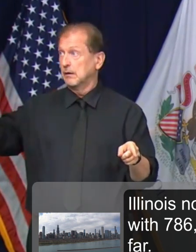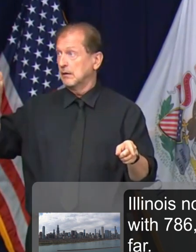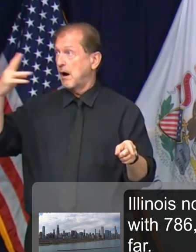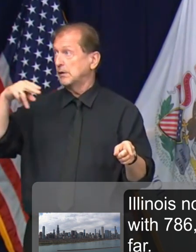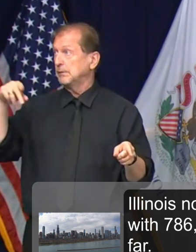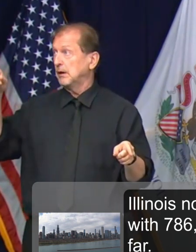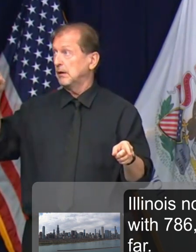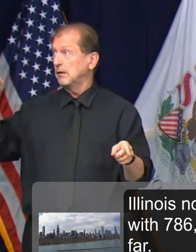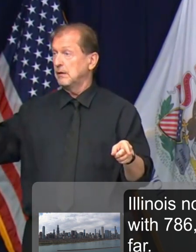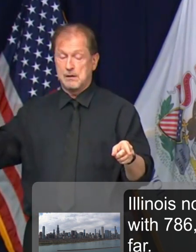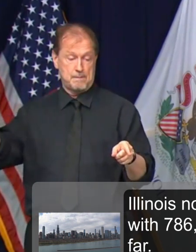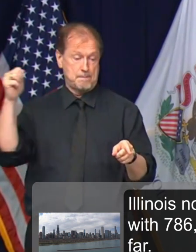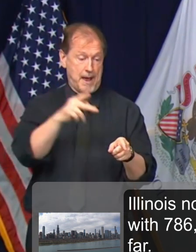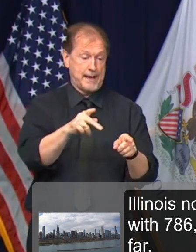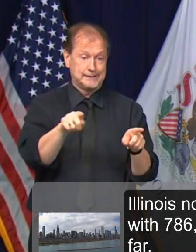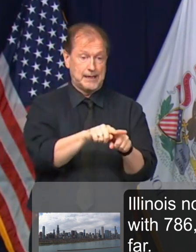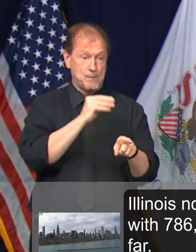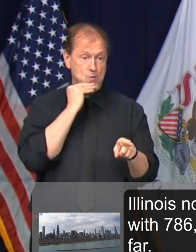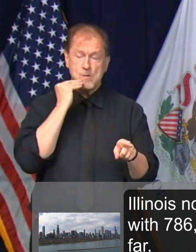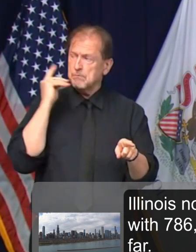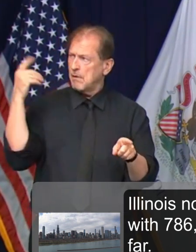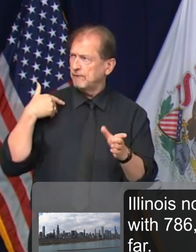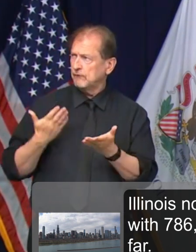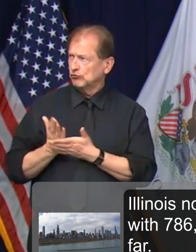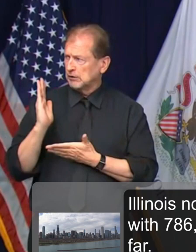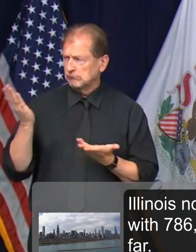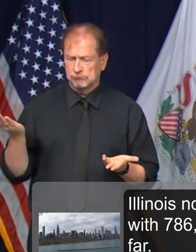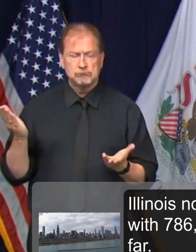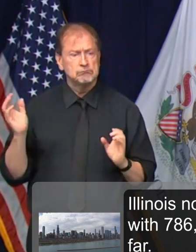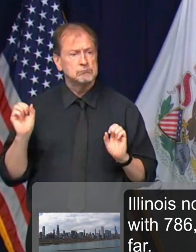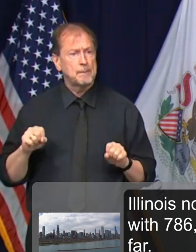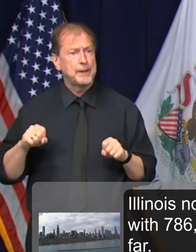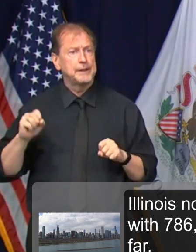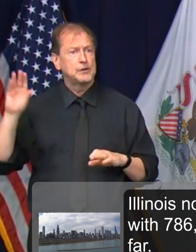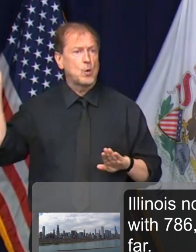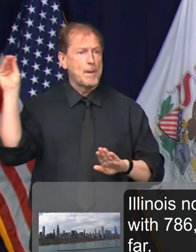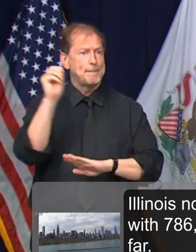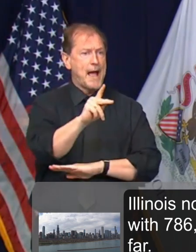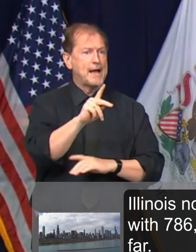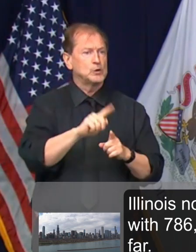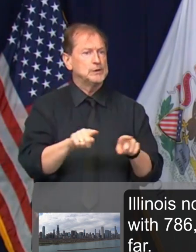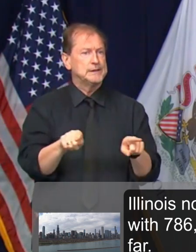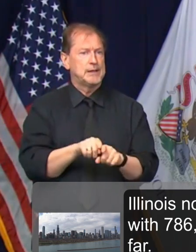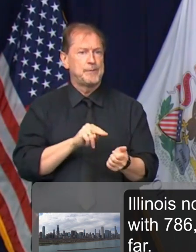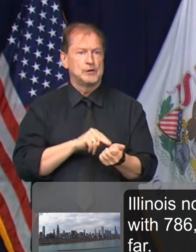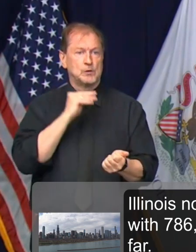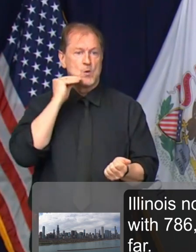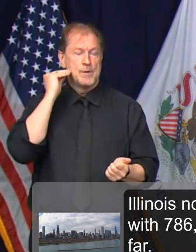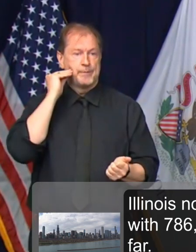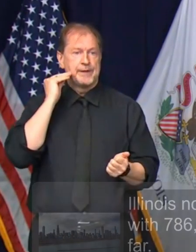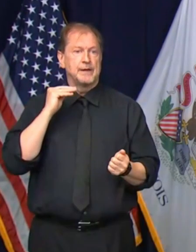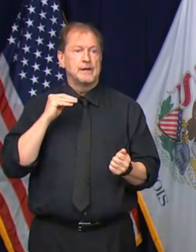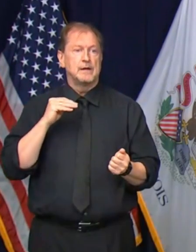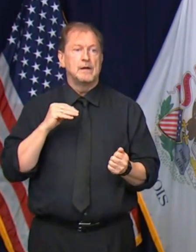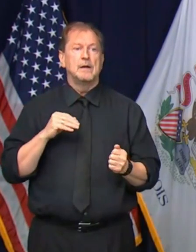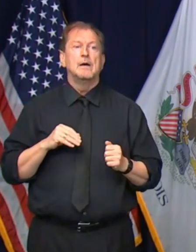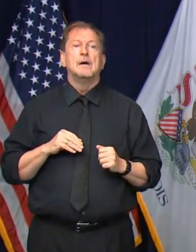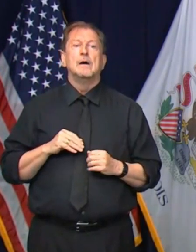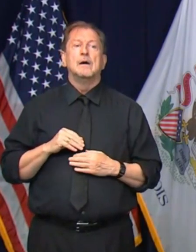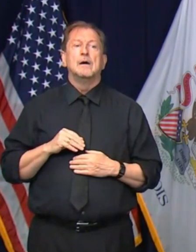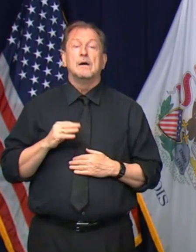nursing home, and if and they have the to the extent that they have not been determined to be